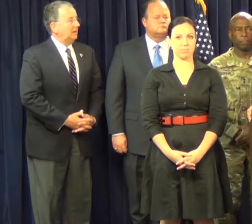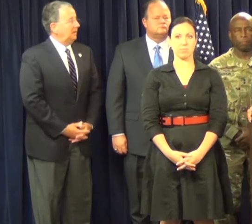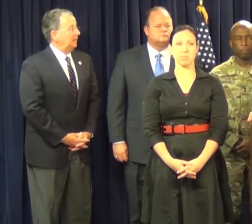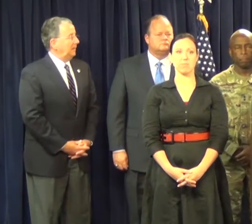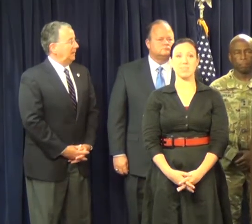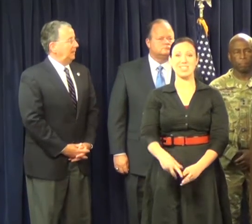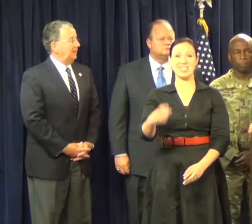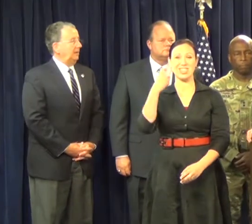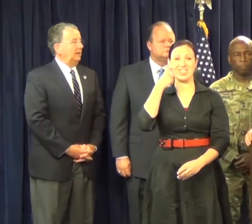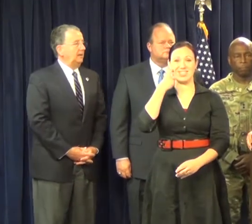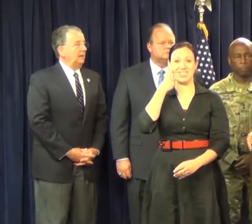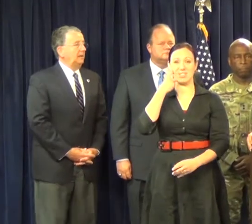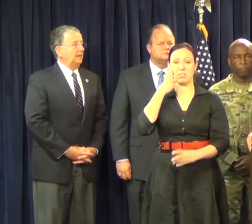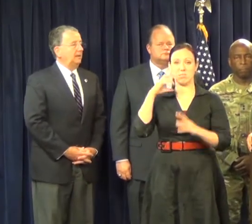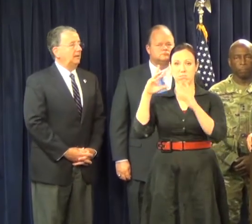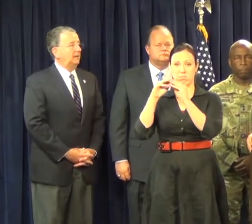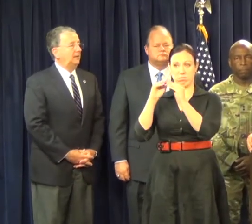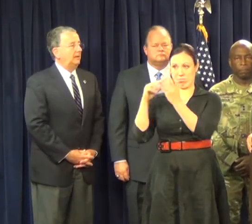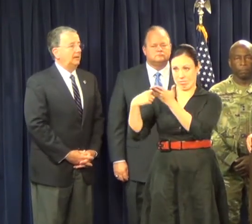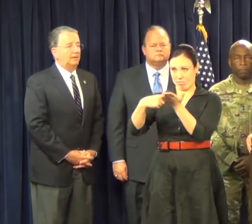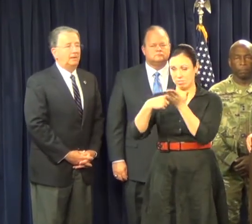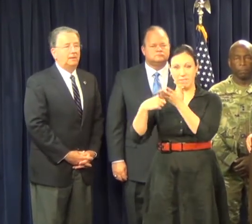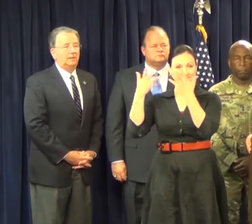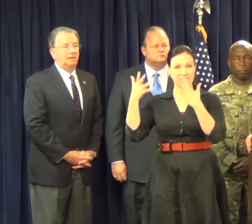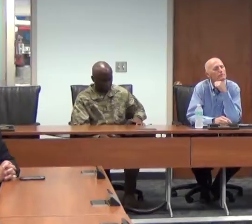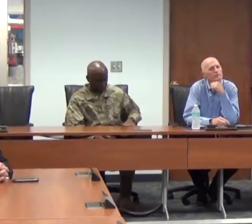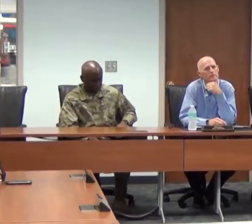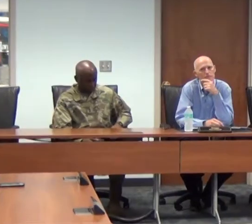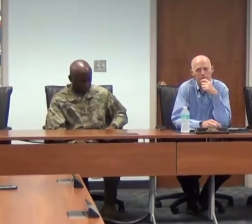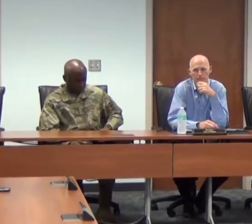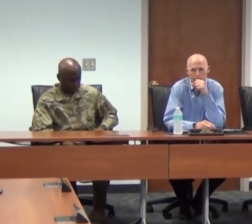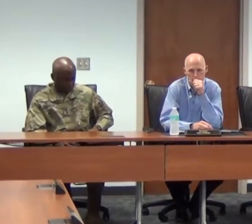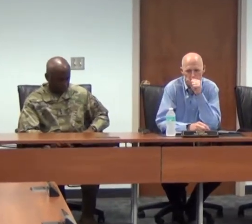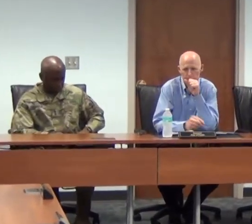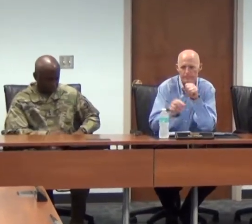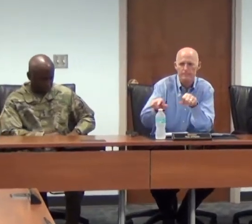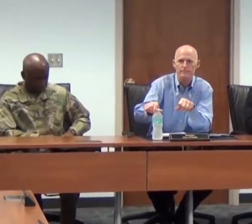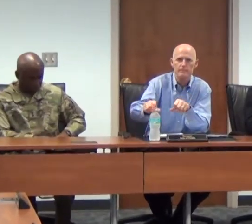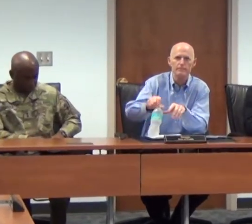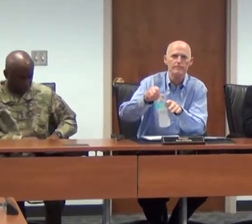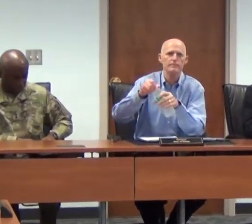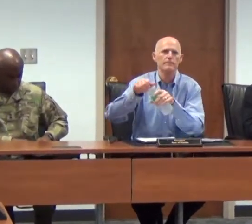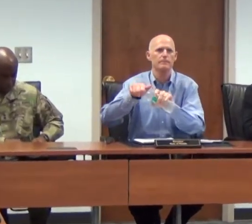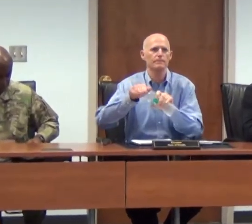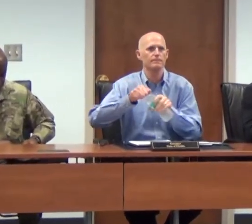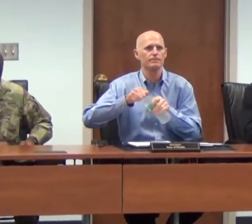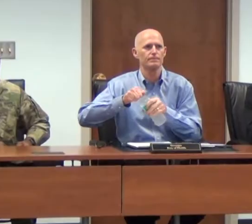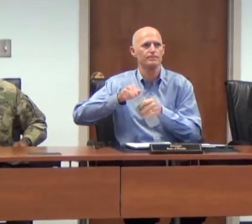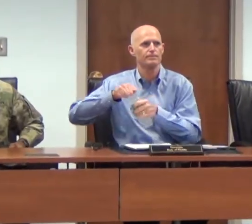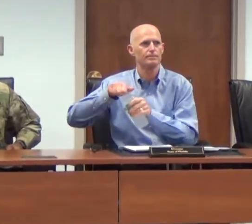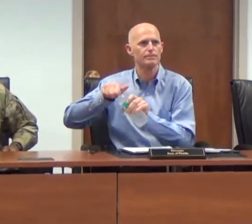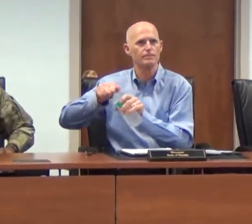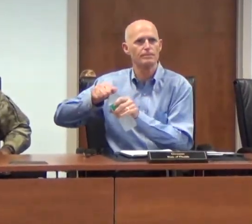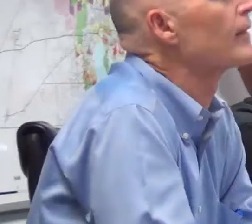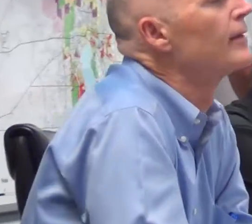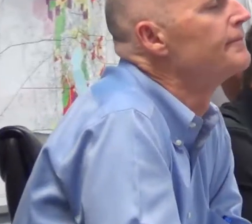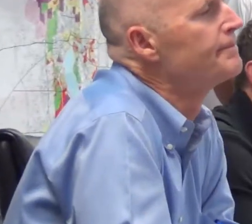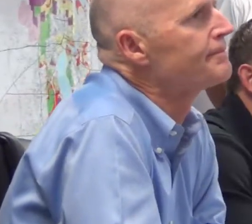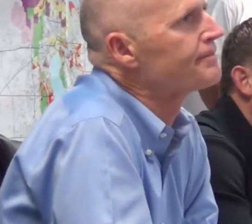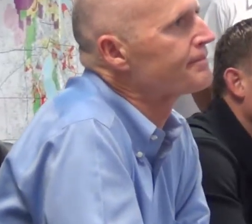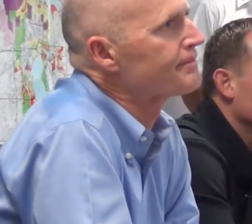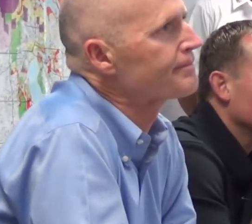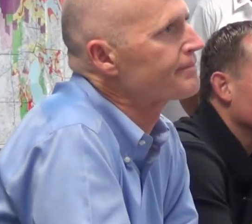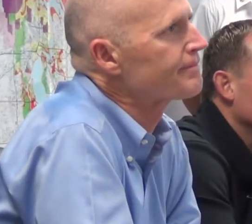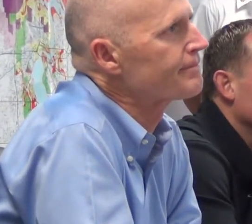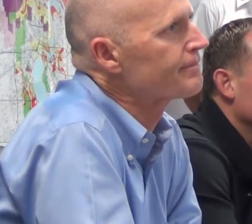We just finished our briefing with the National Hurricane Center. Tropical Storm 9, as we all know, is moving slowly to